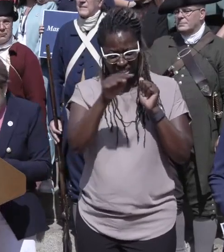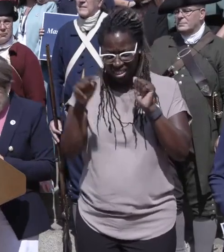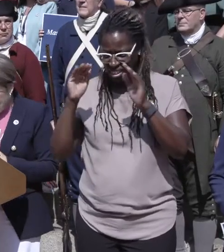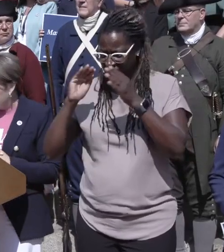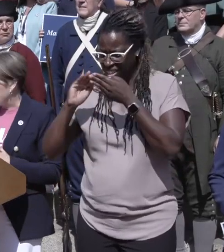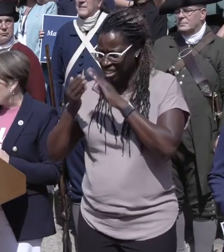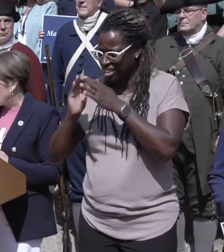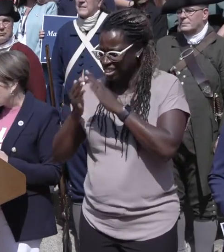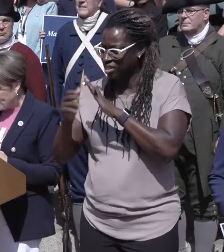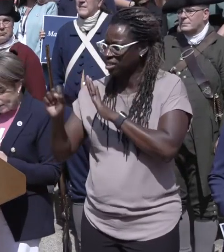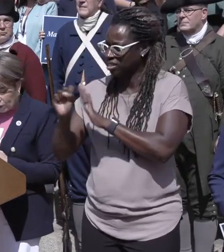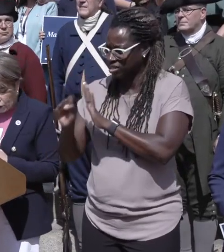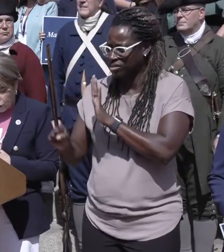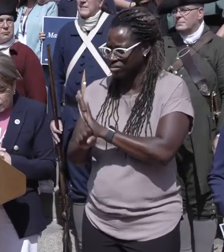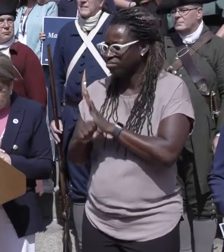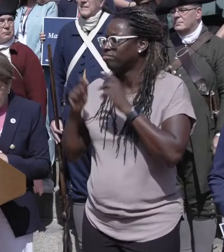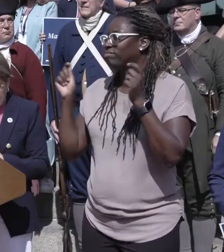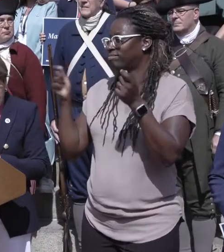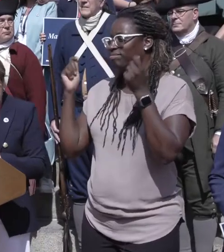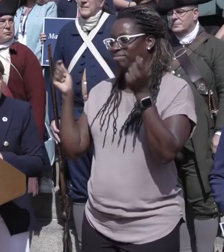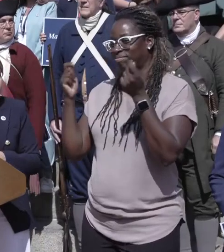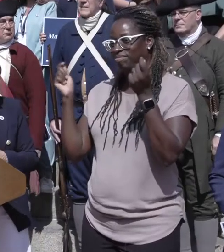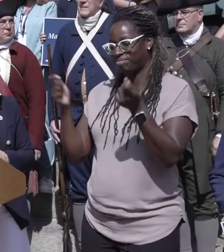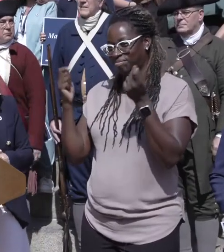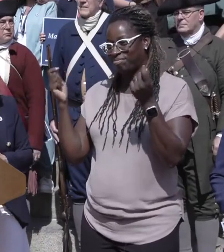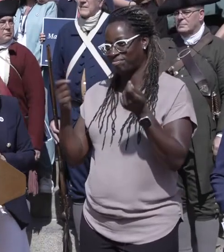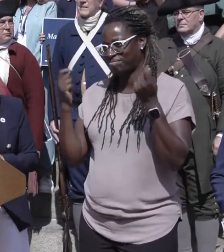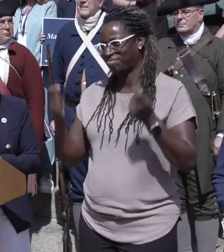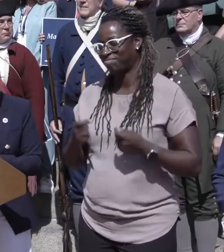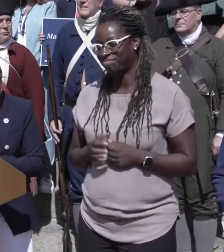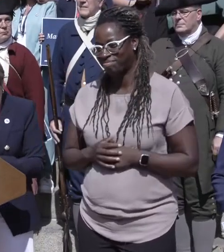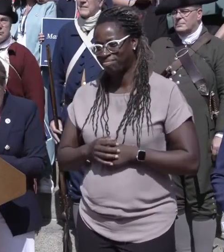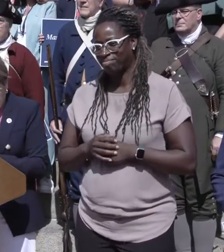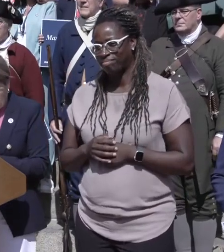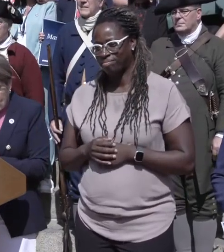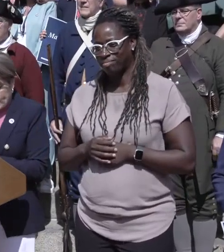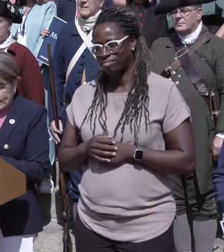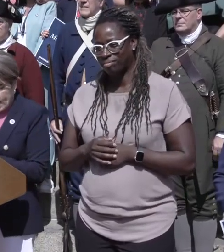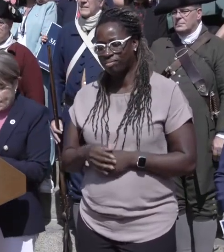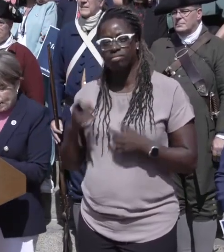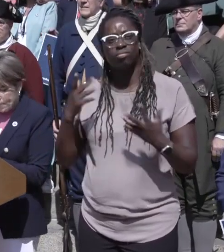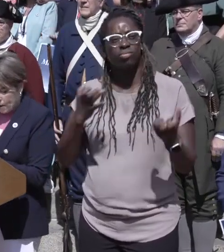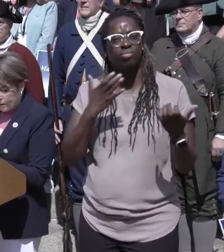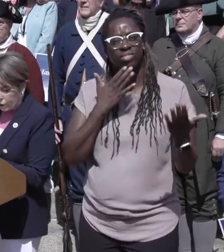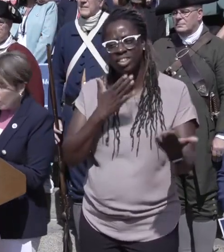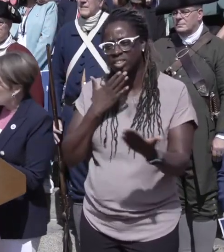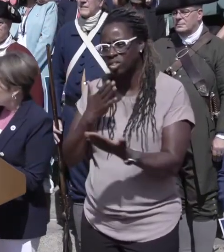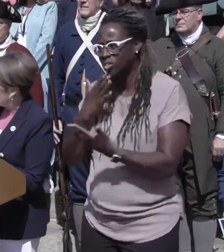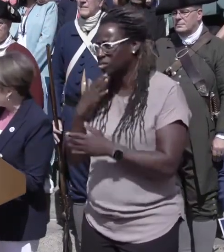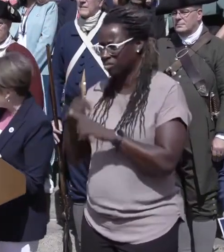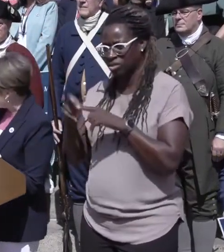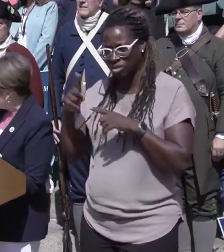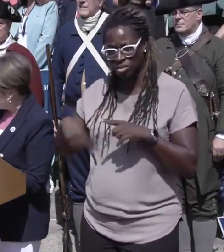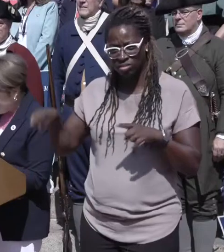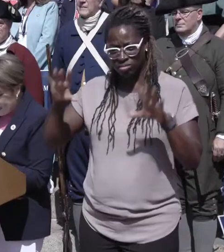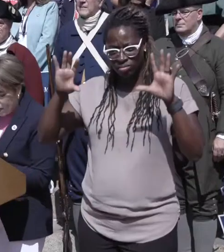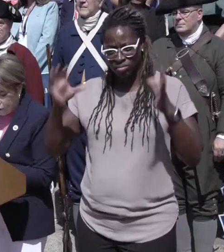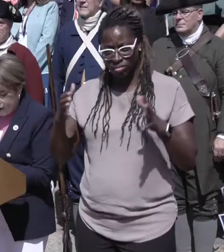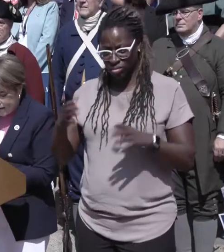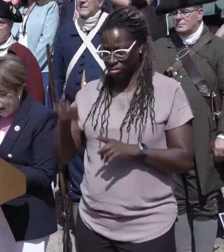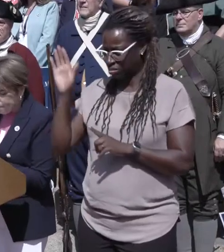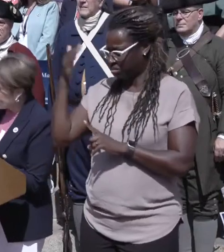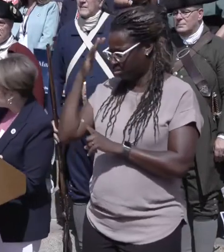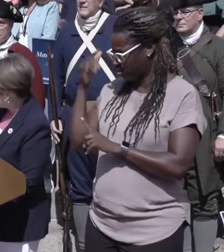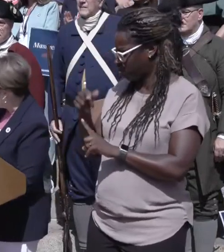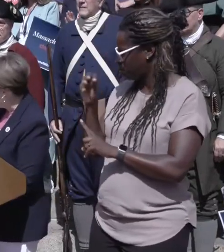leaders who've come from across Massachusetts to mark this occasion. We are joined today by Mayor Michelle Wu, who is leading